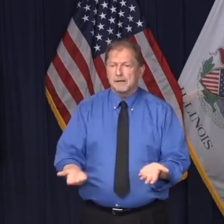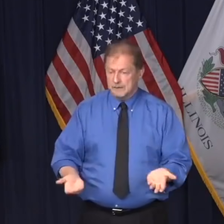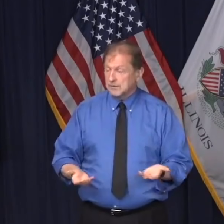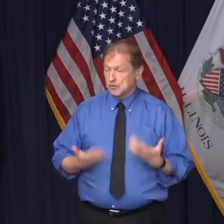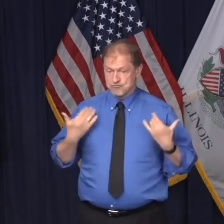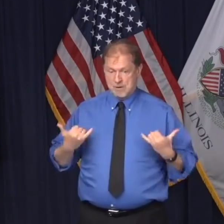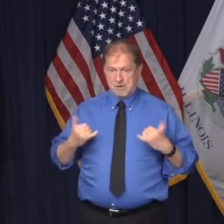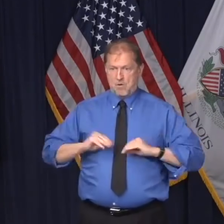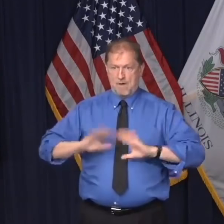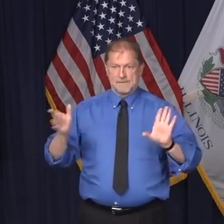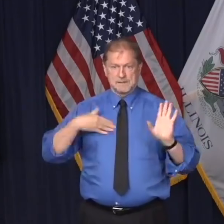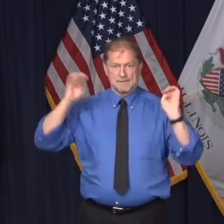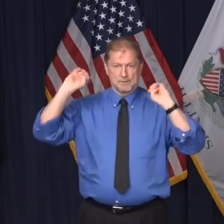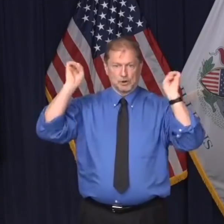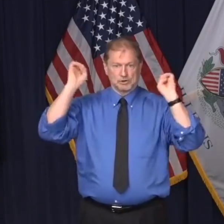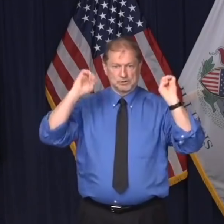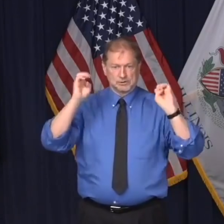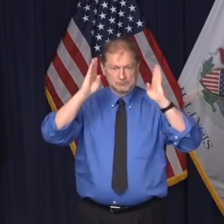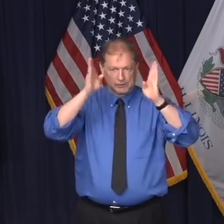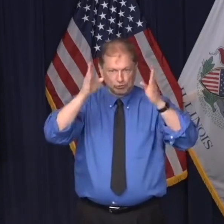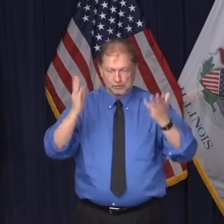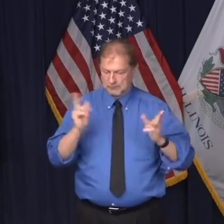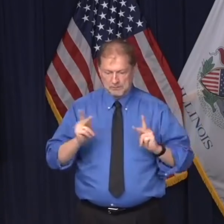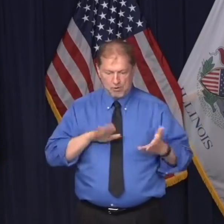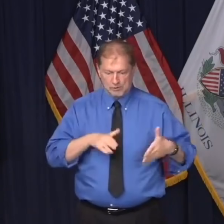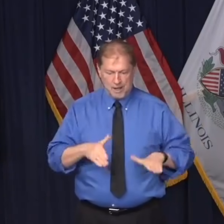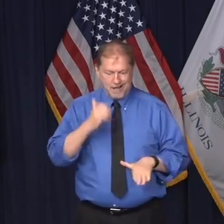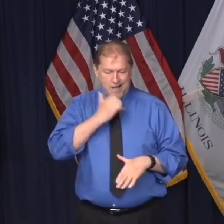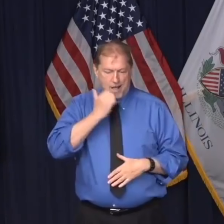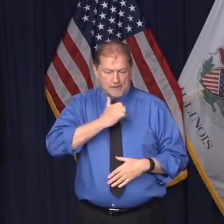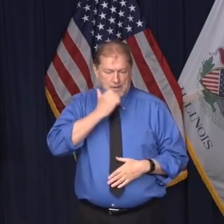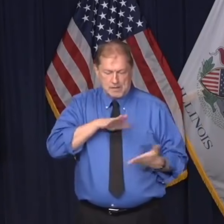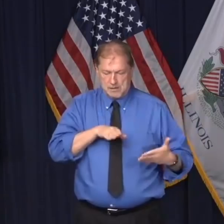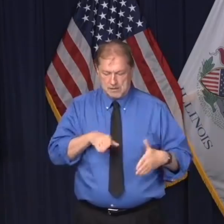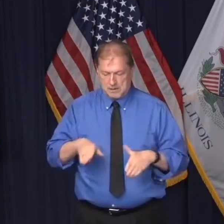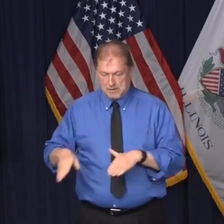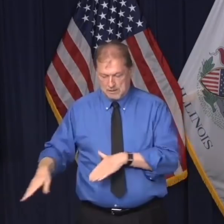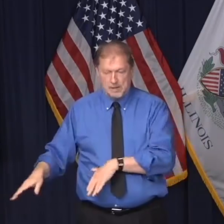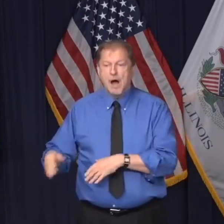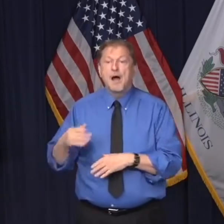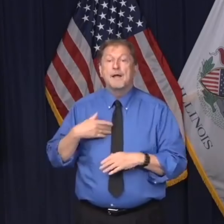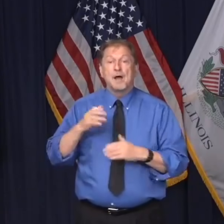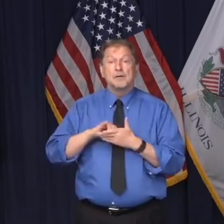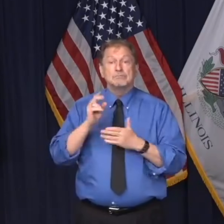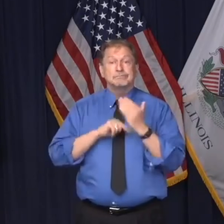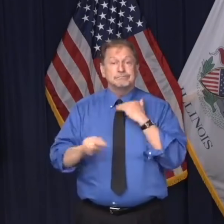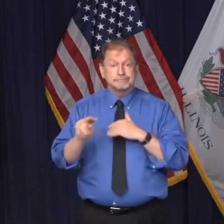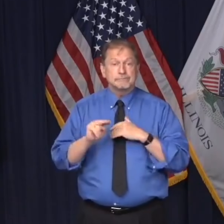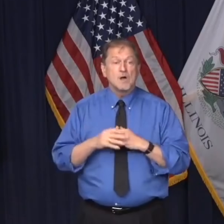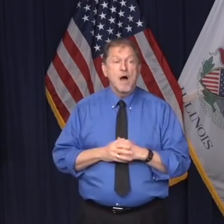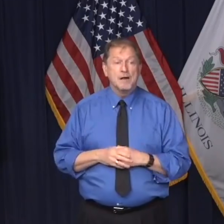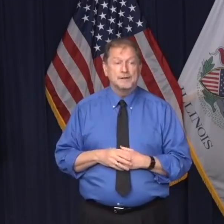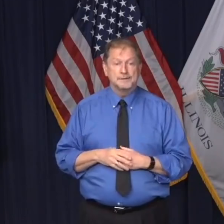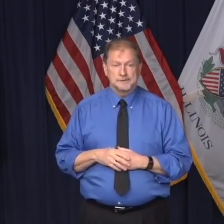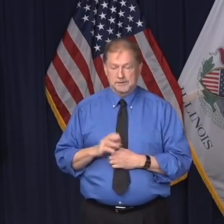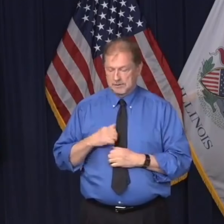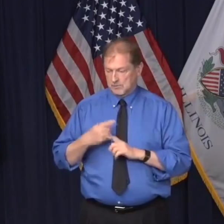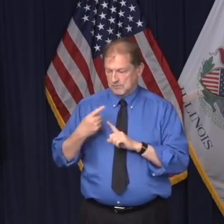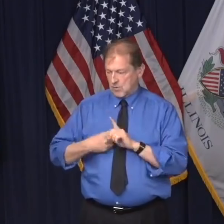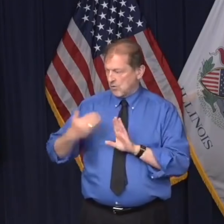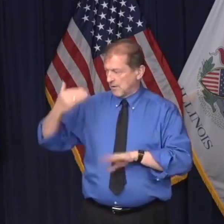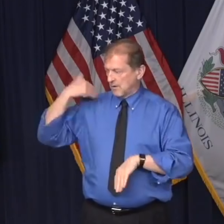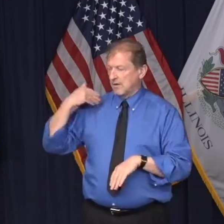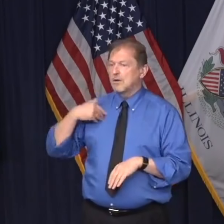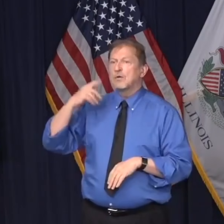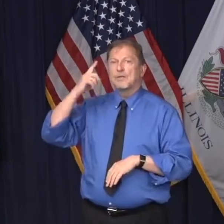folks, I mean, let's pay attention to the fact that people are dying every single day. What was predicted by some a month ago to be,